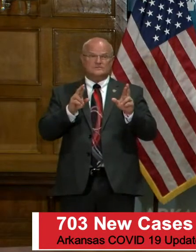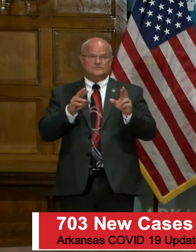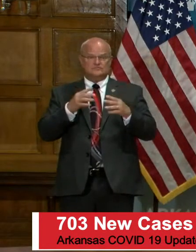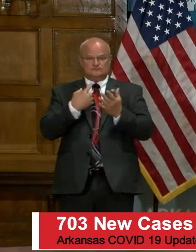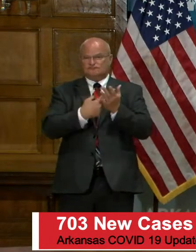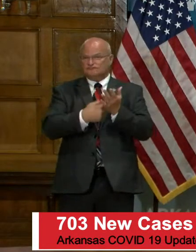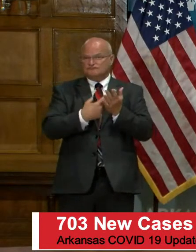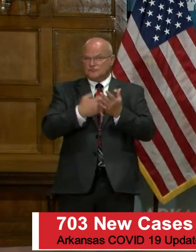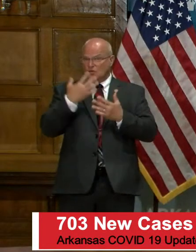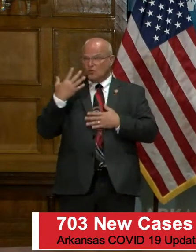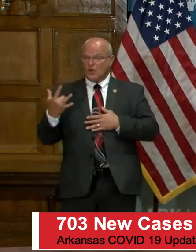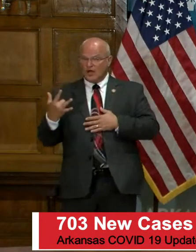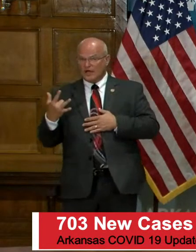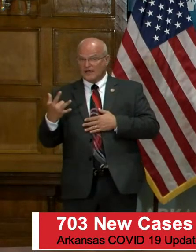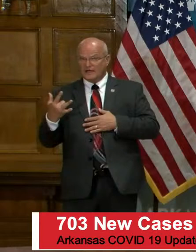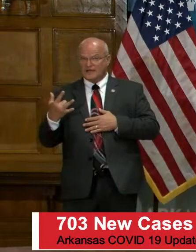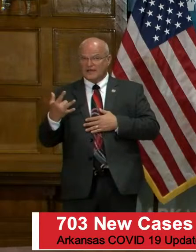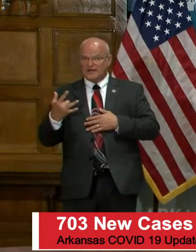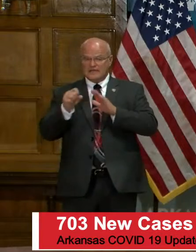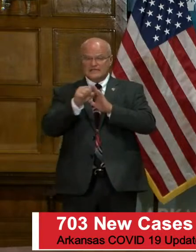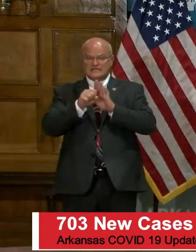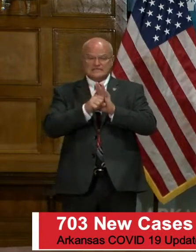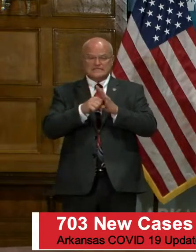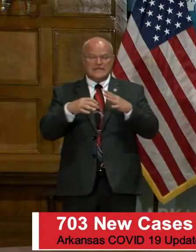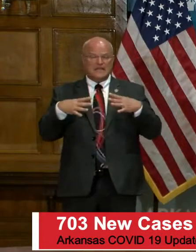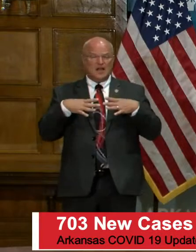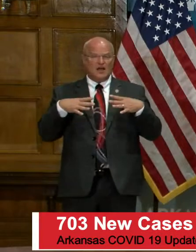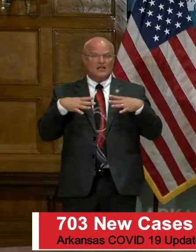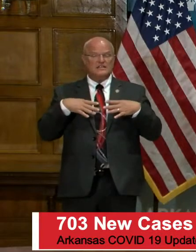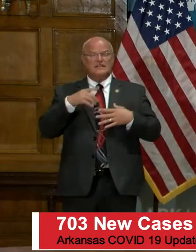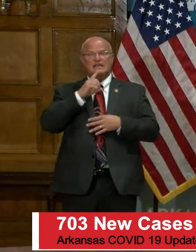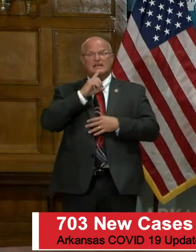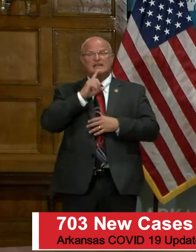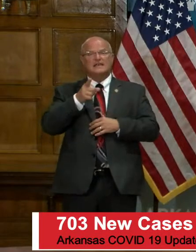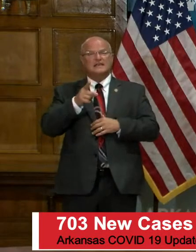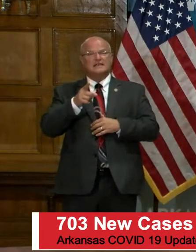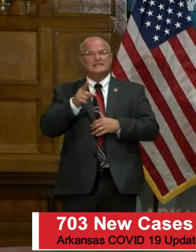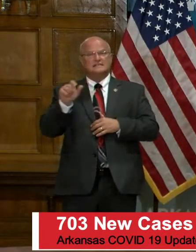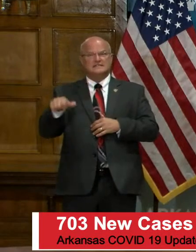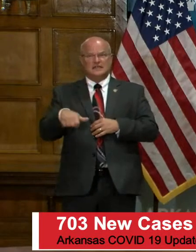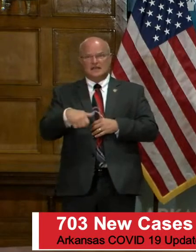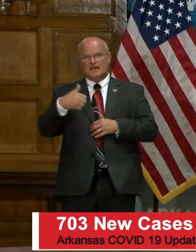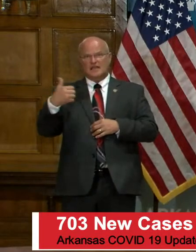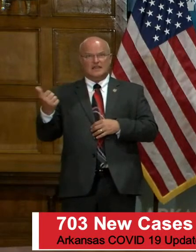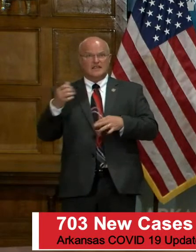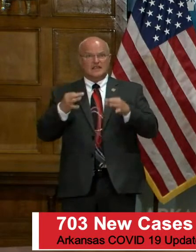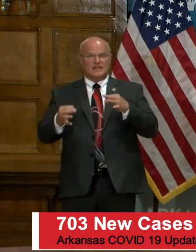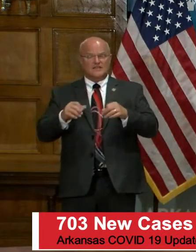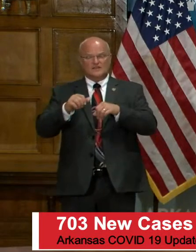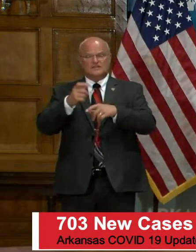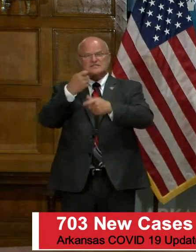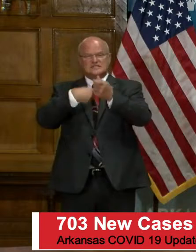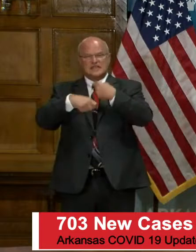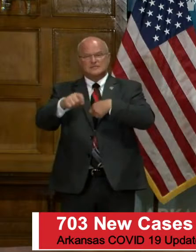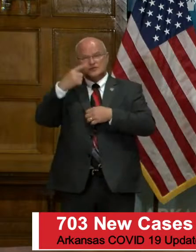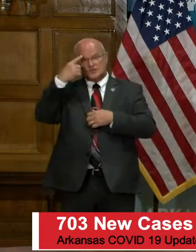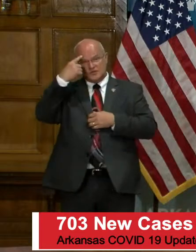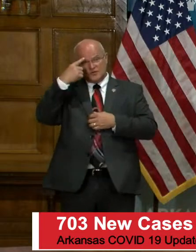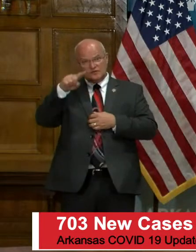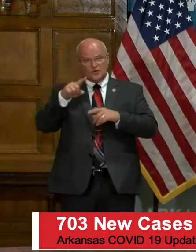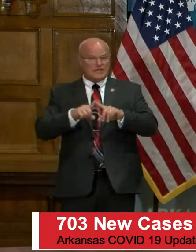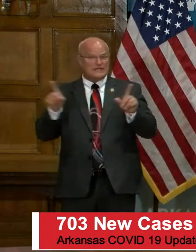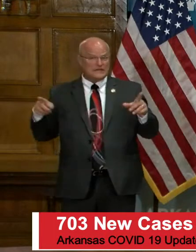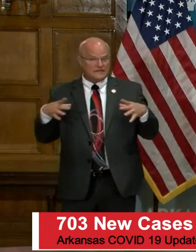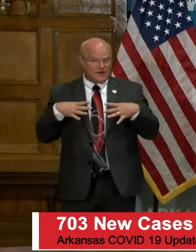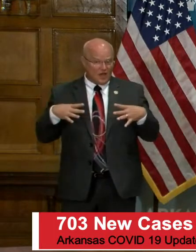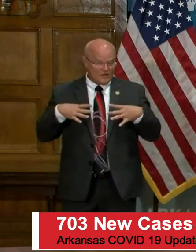yet, just simply because a state holiday is, another, if you're going to substitute it for a